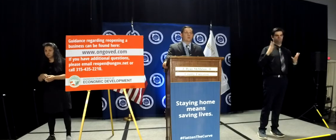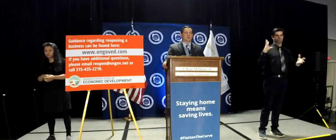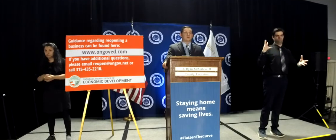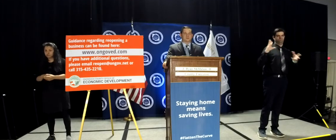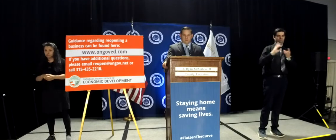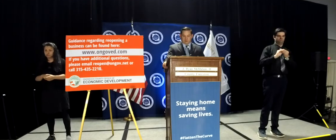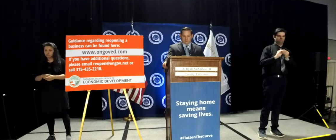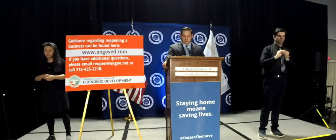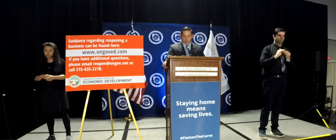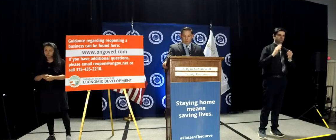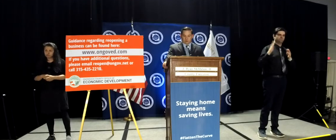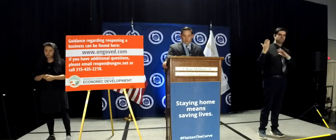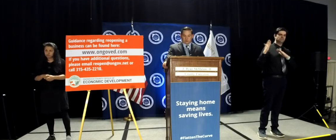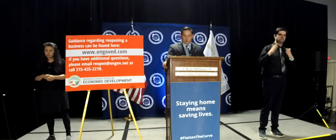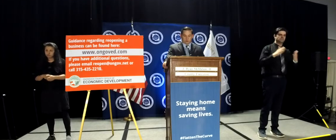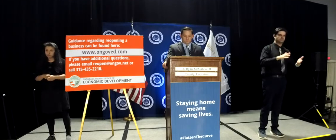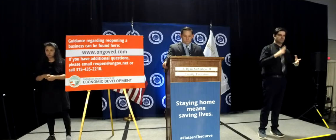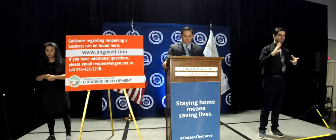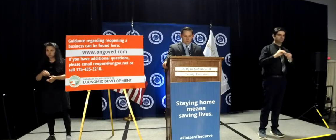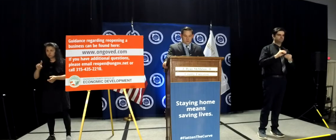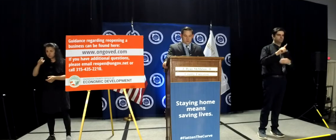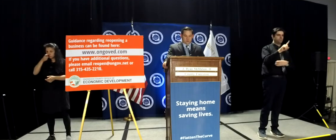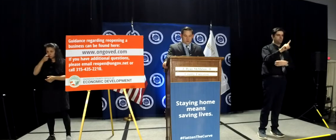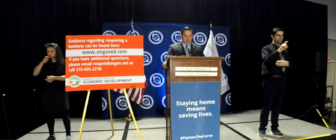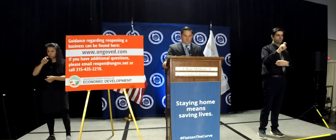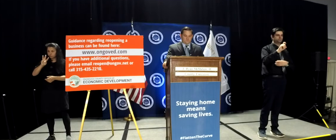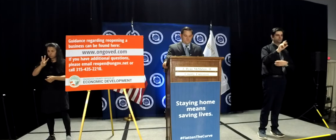neighbors that we've lost this virus to 131.